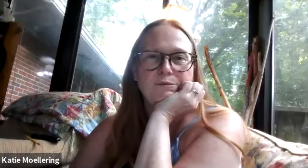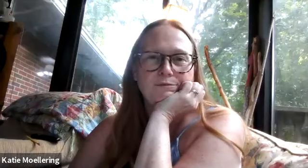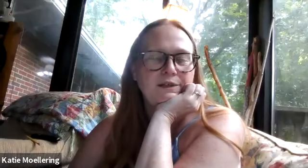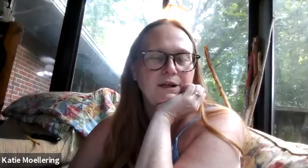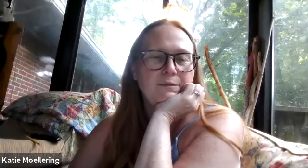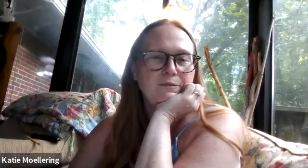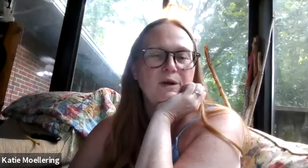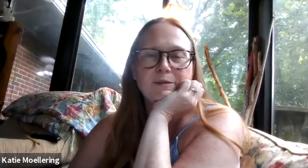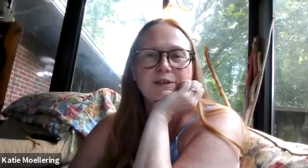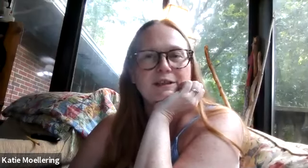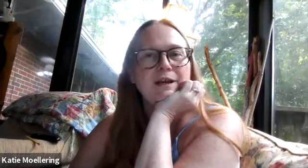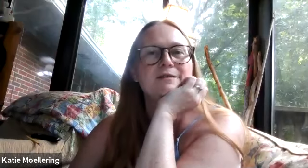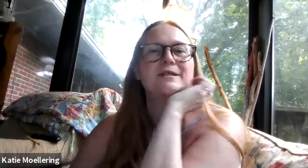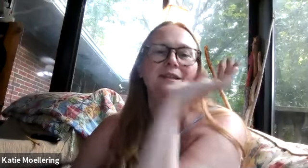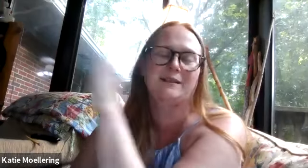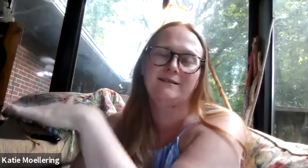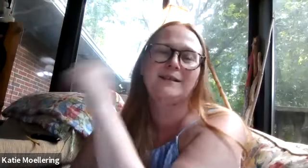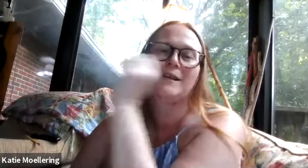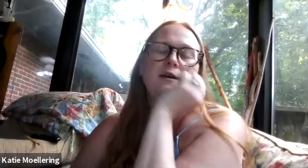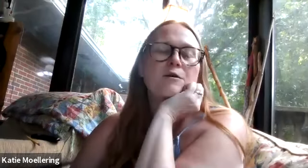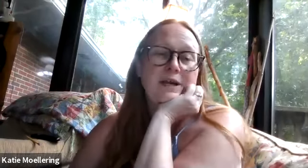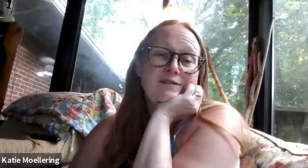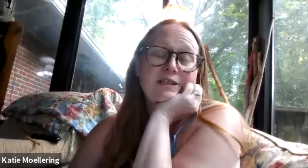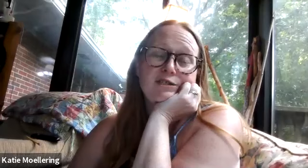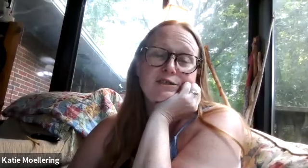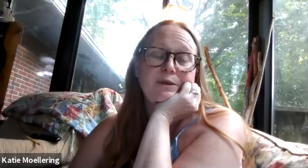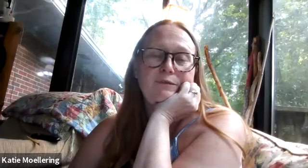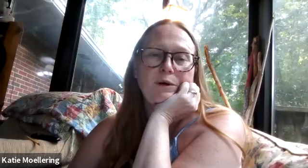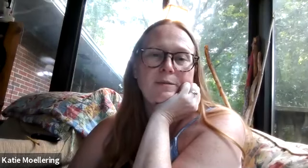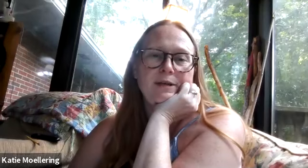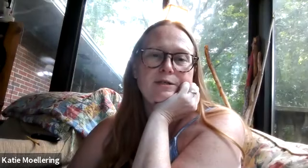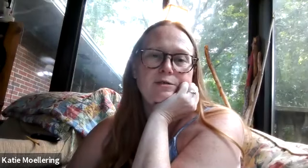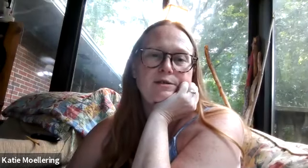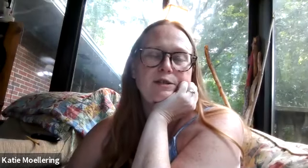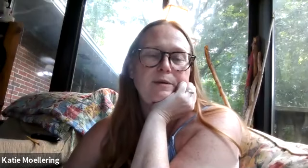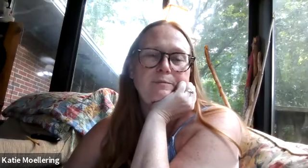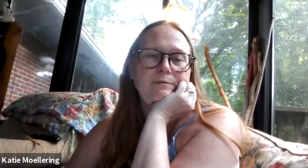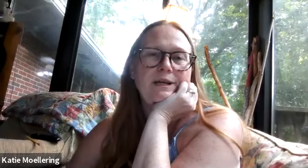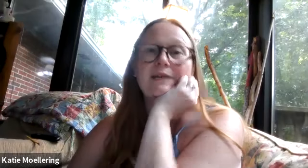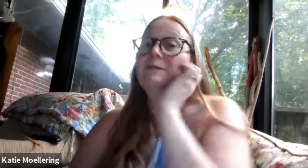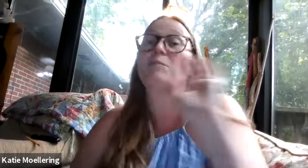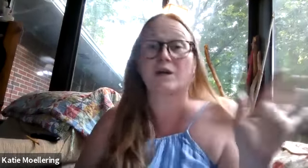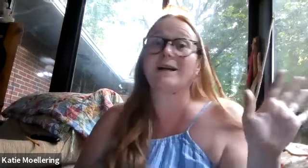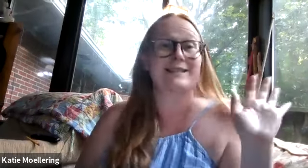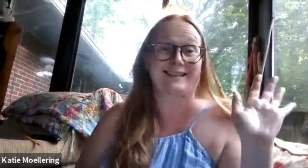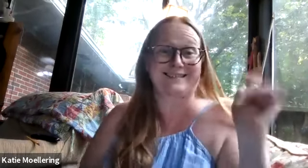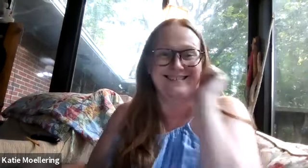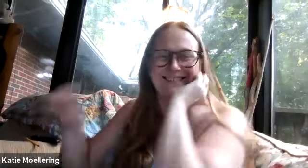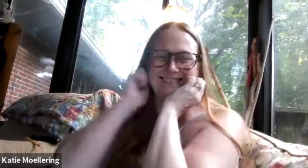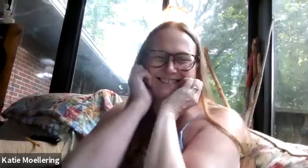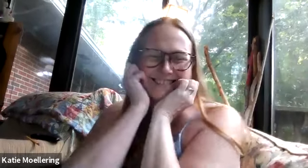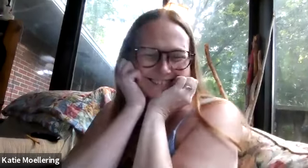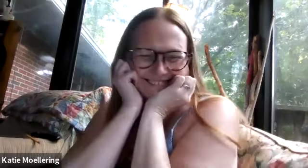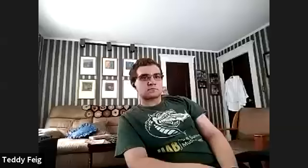you're, welcome to look at those. And then we have sessions 3 and 4 coming up too. So there'll be even more content.